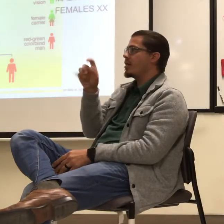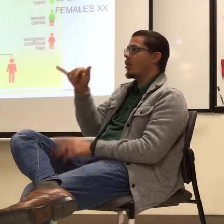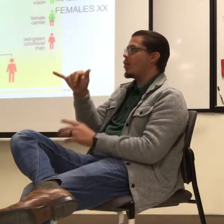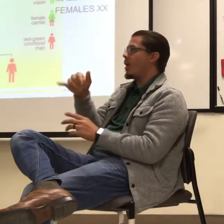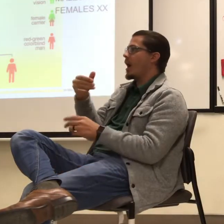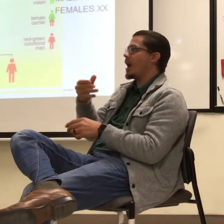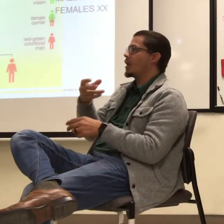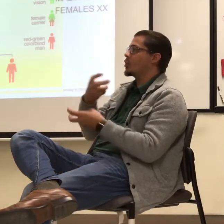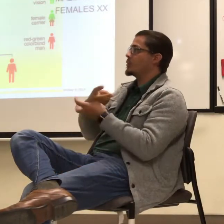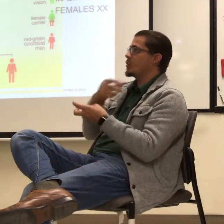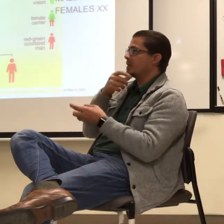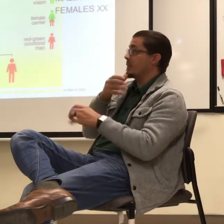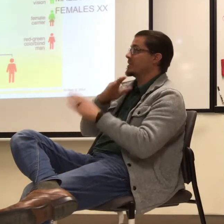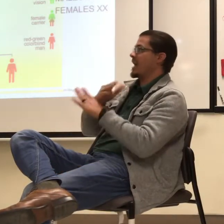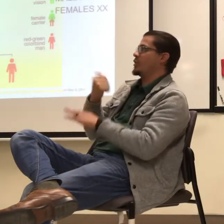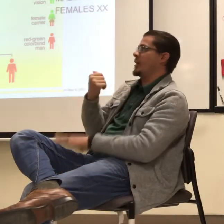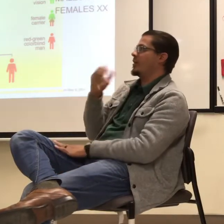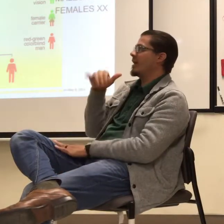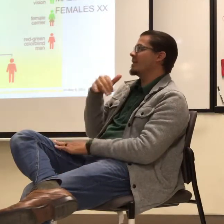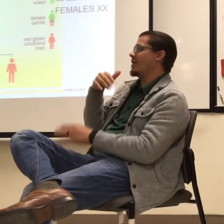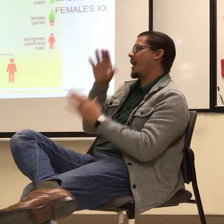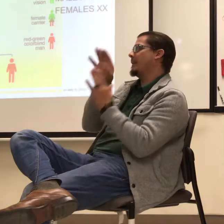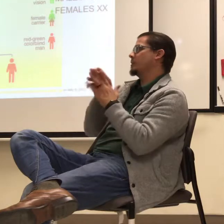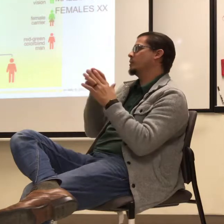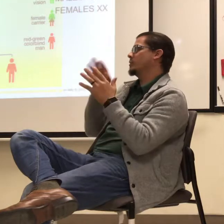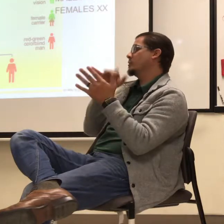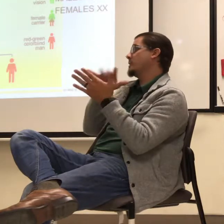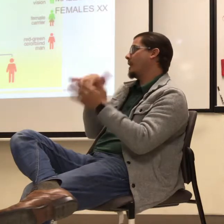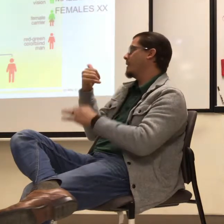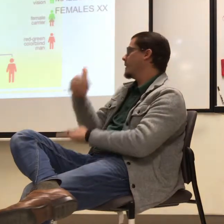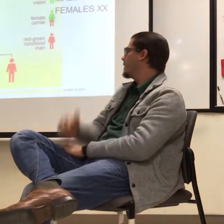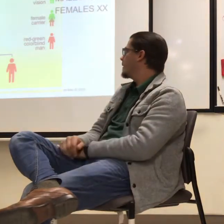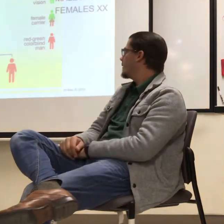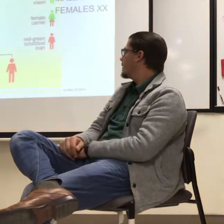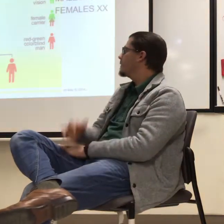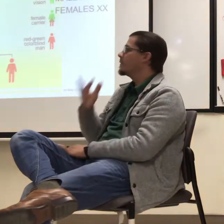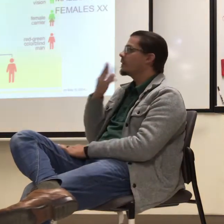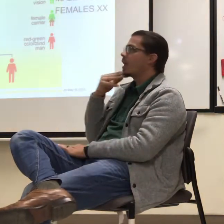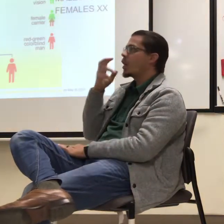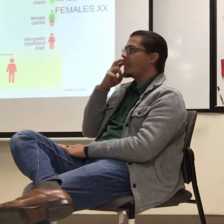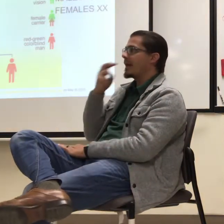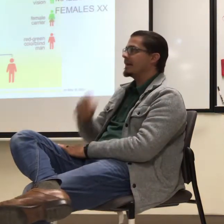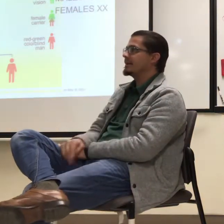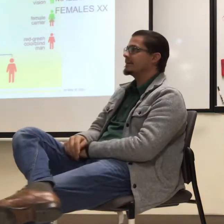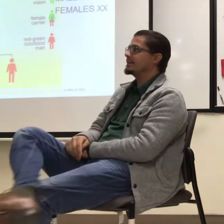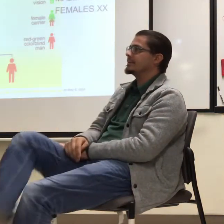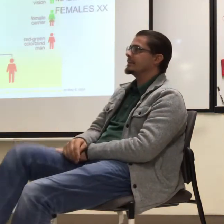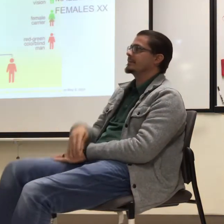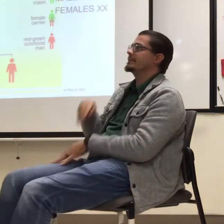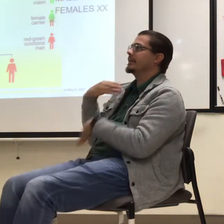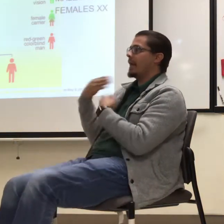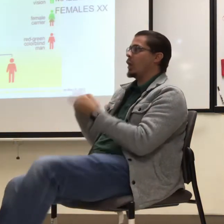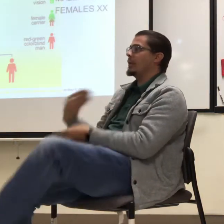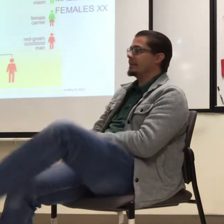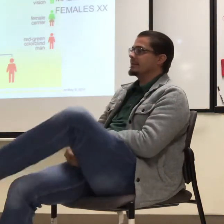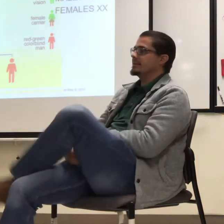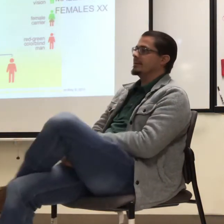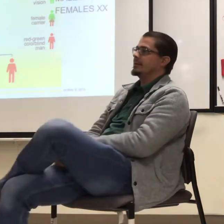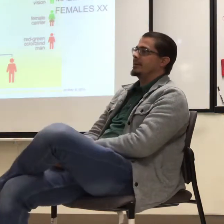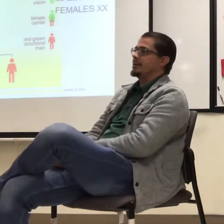protect you there. So, you know, that's that figure, study it. Okay, color blindness, inheritance.